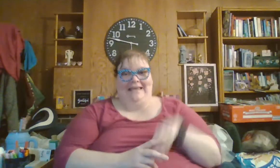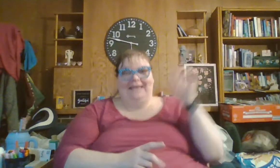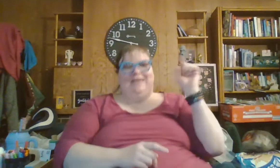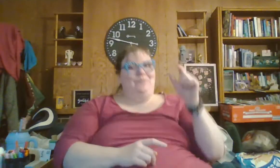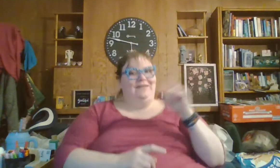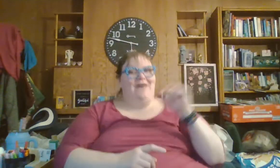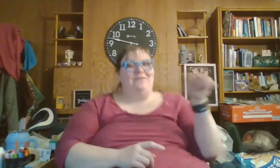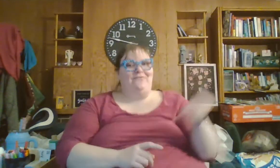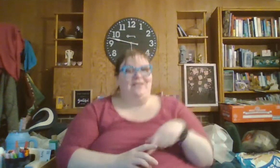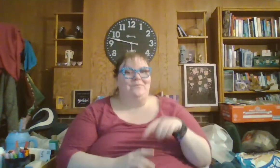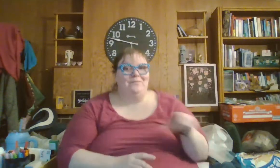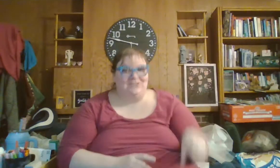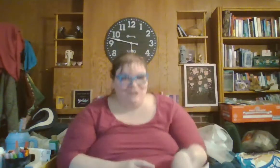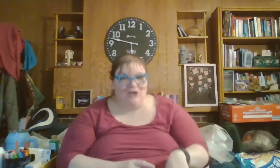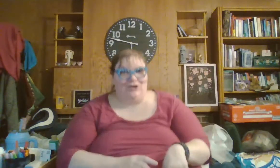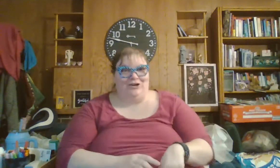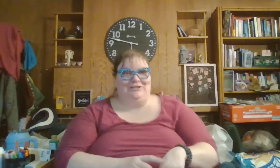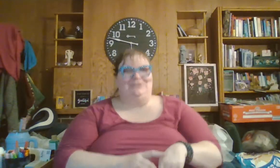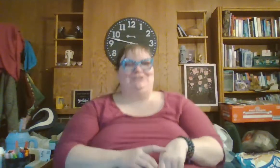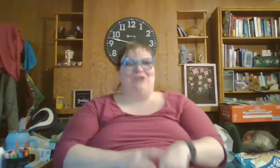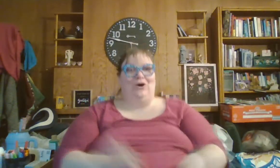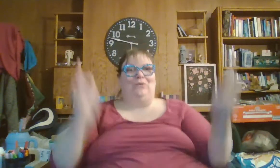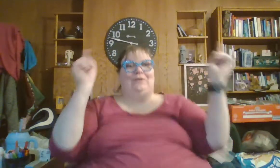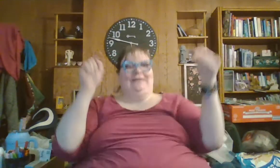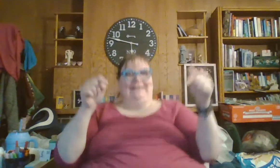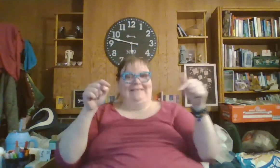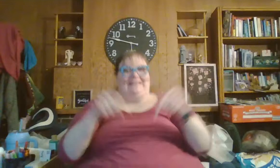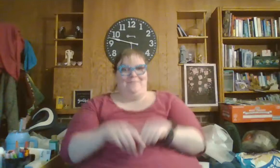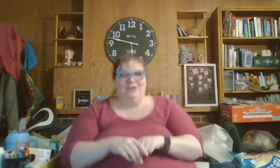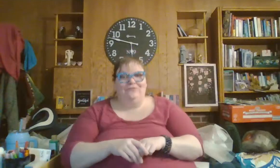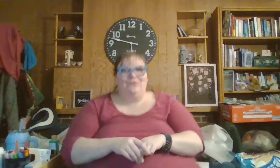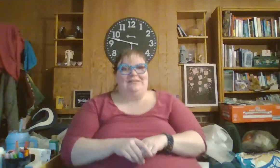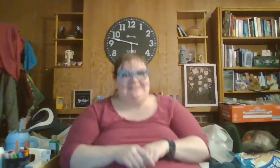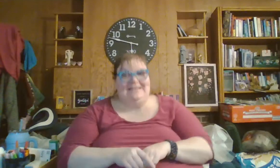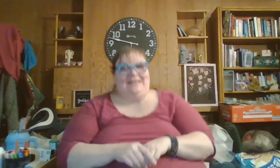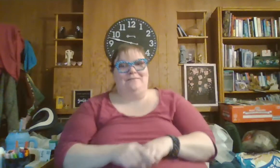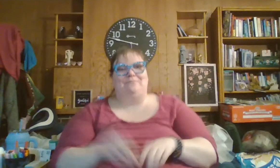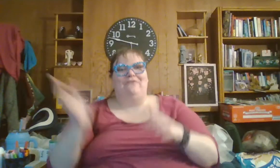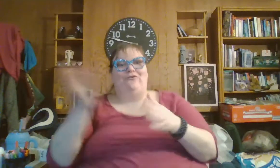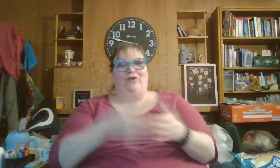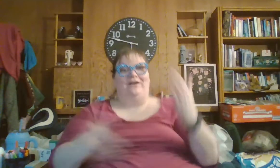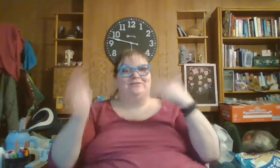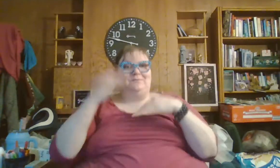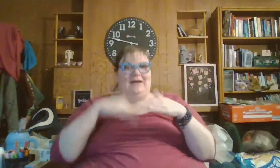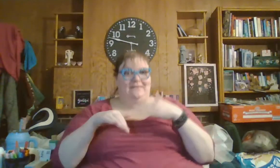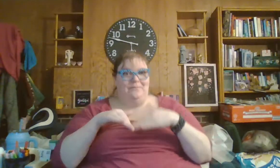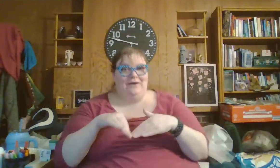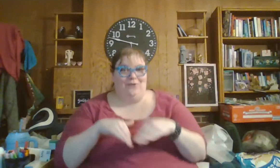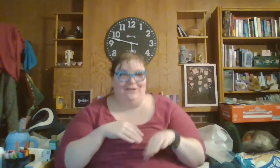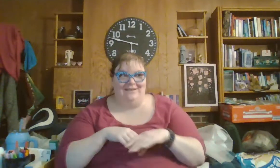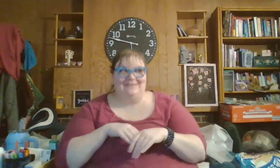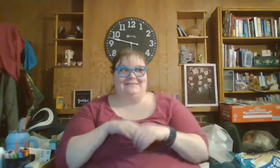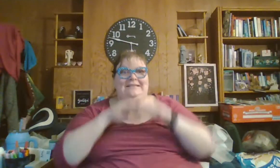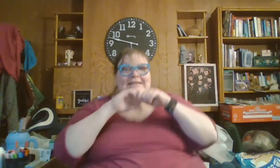It will not be available much longer. So let me know if you want to see it before it goes behind the paywall, because